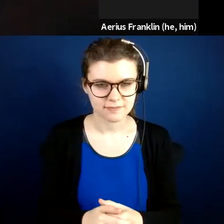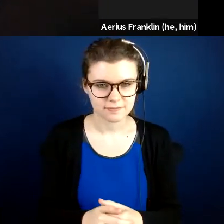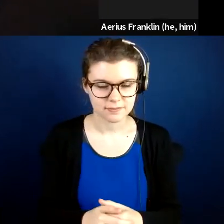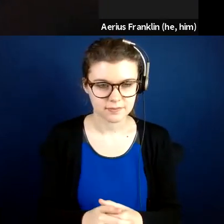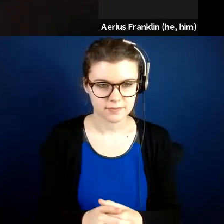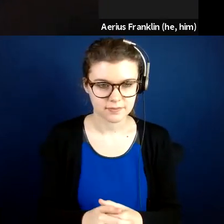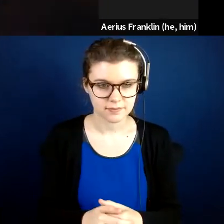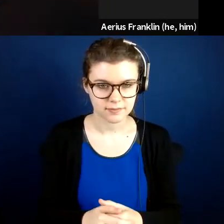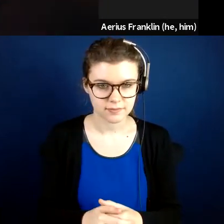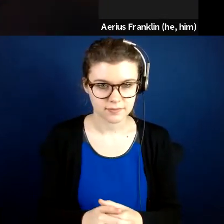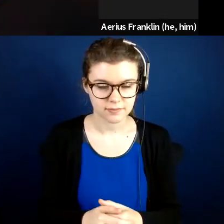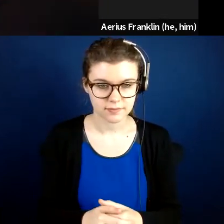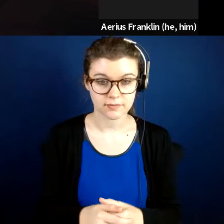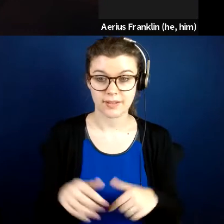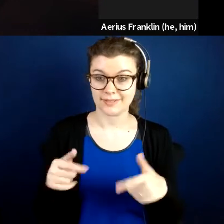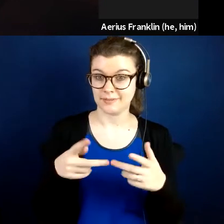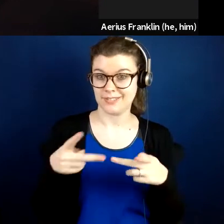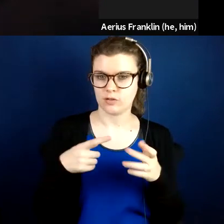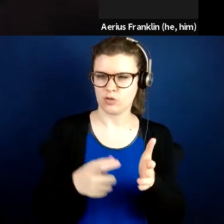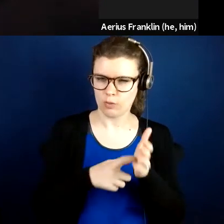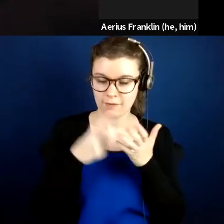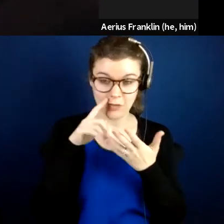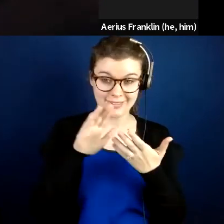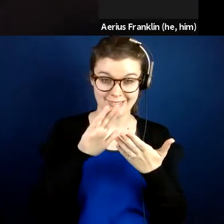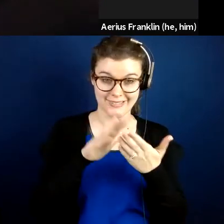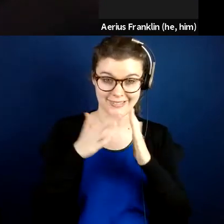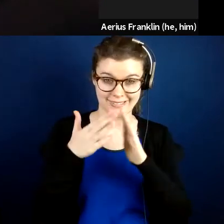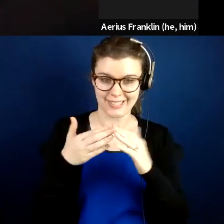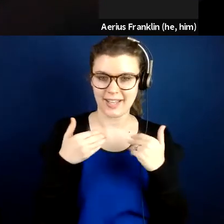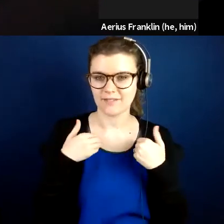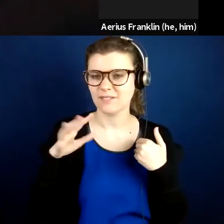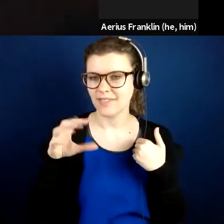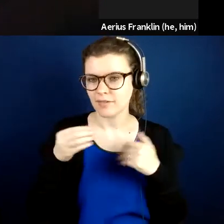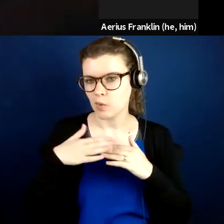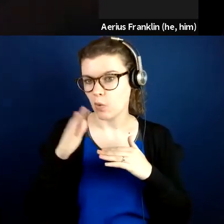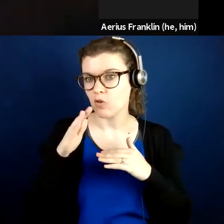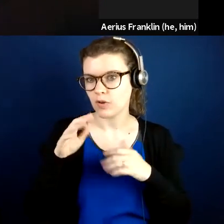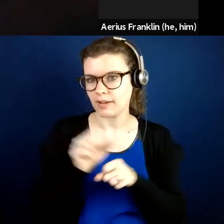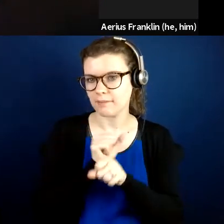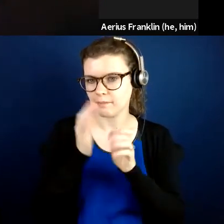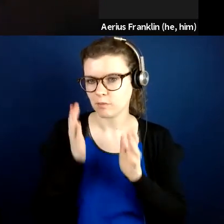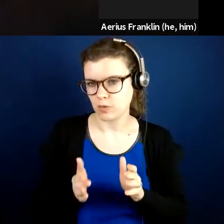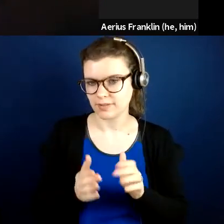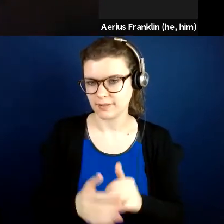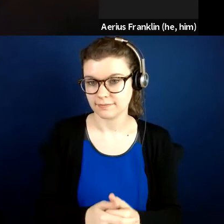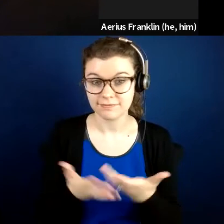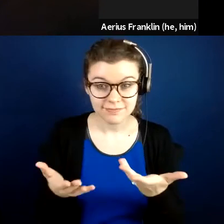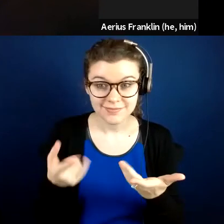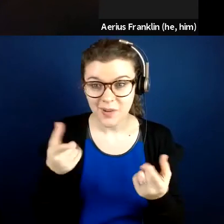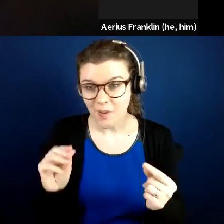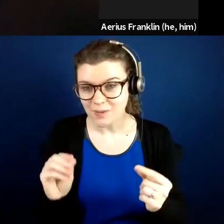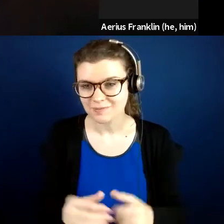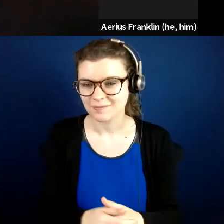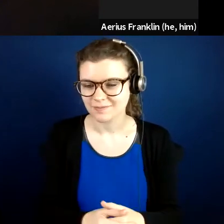This position is required for municipalities with 50 or more employees. Go.